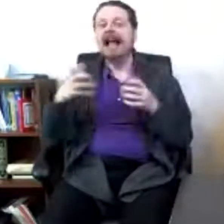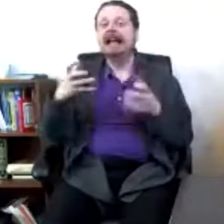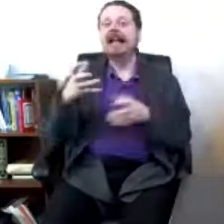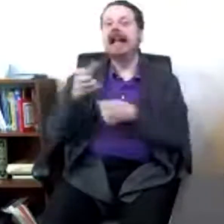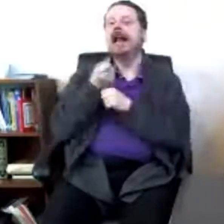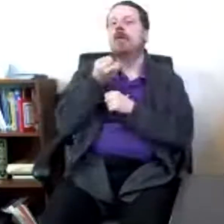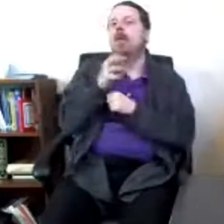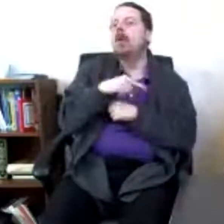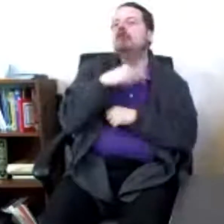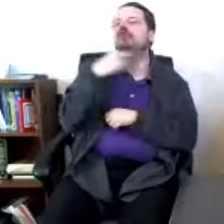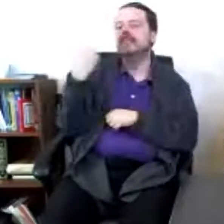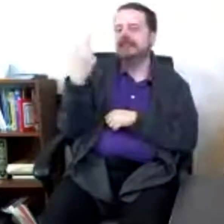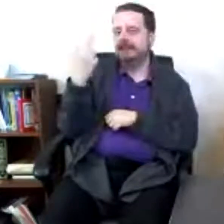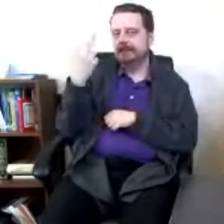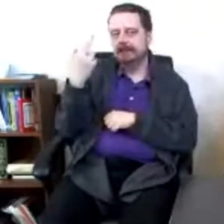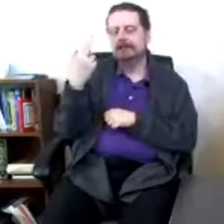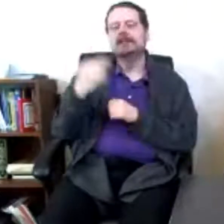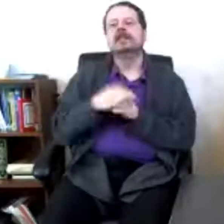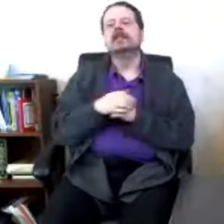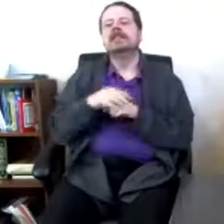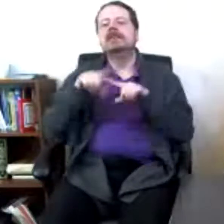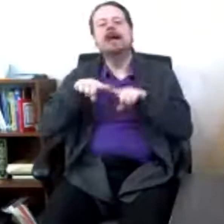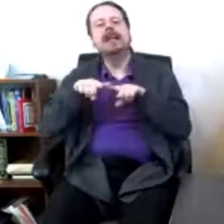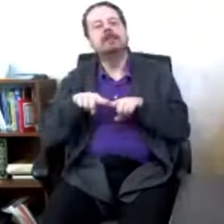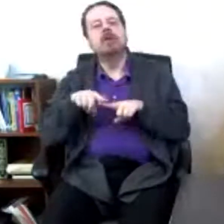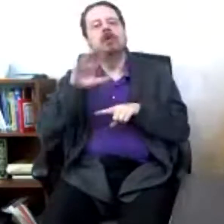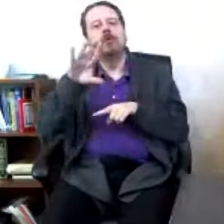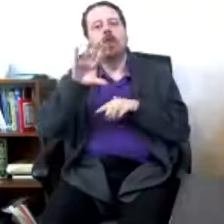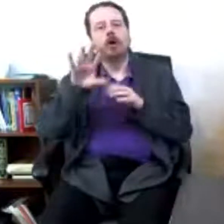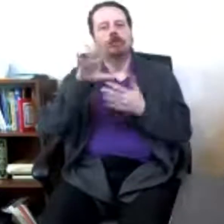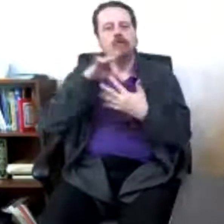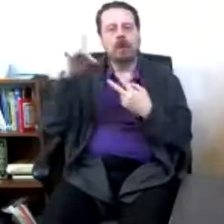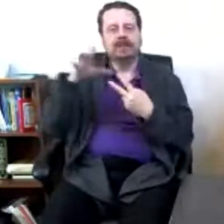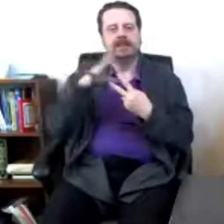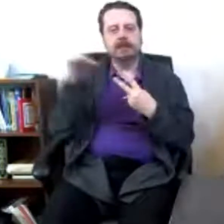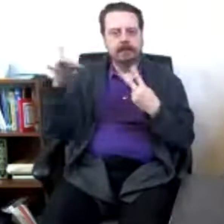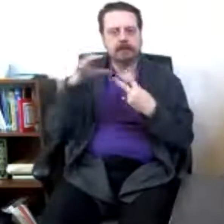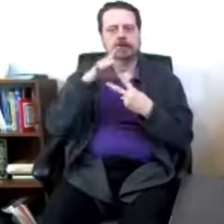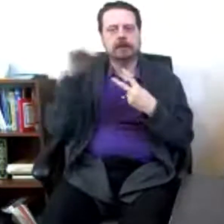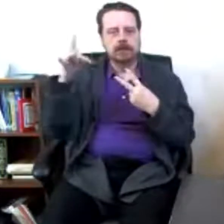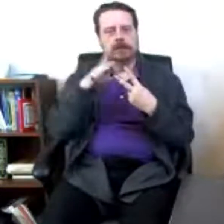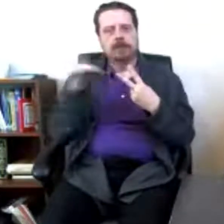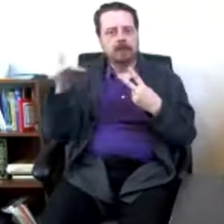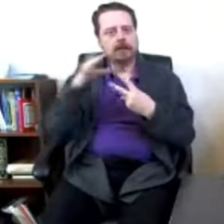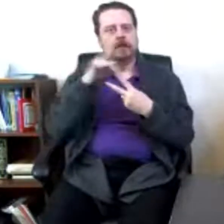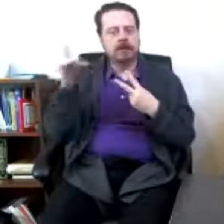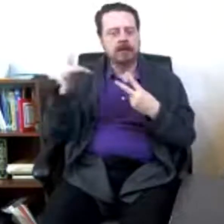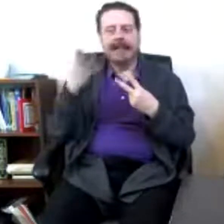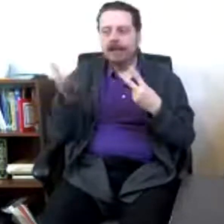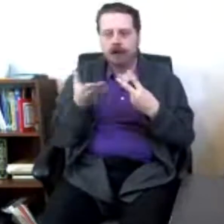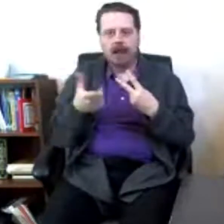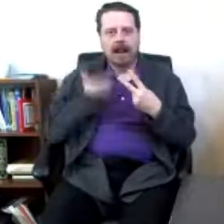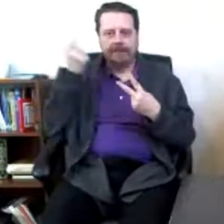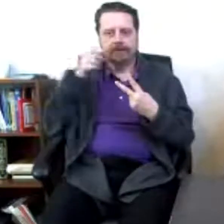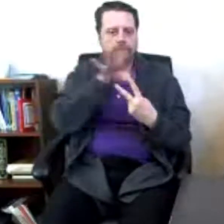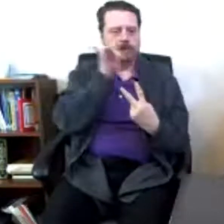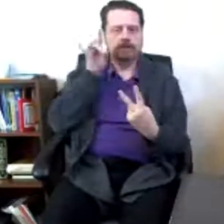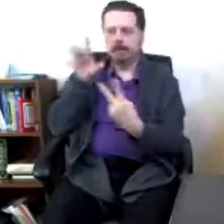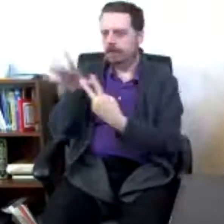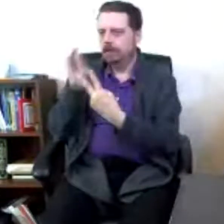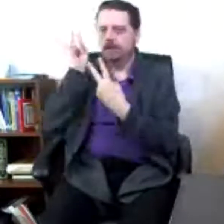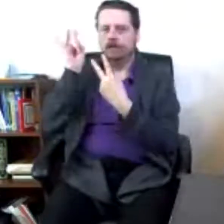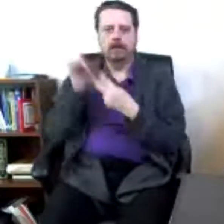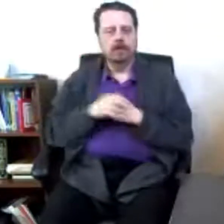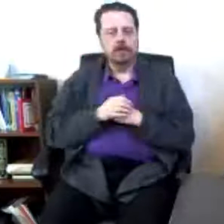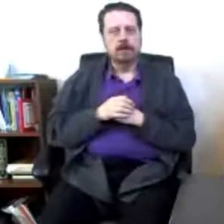gain based on the cumulative choices of what we do in this life.